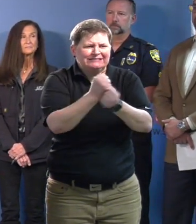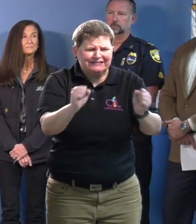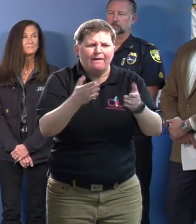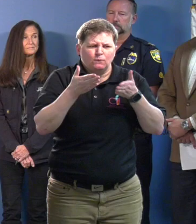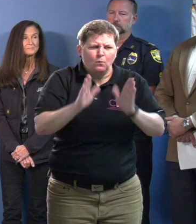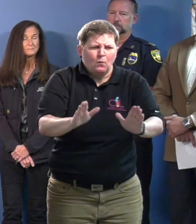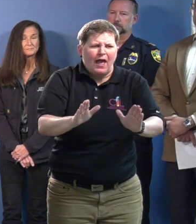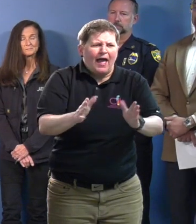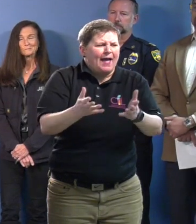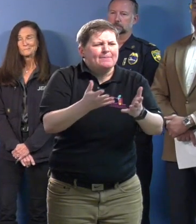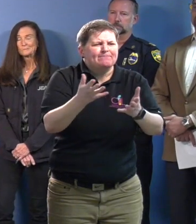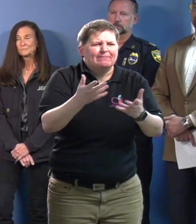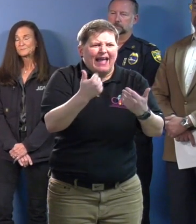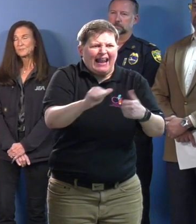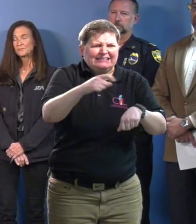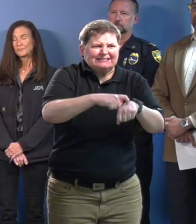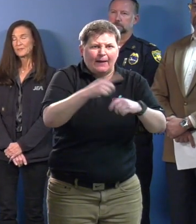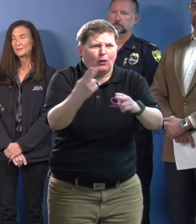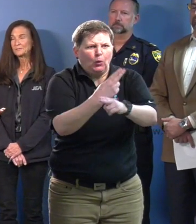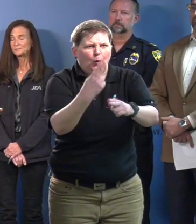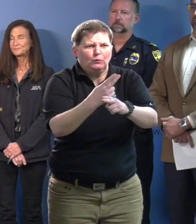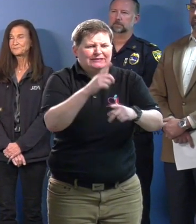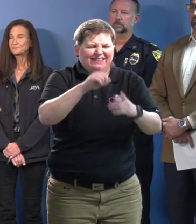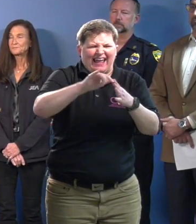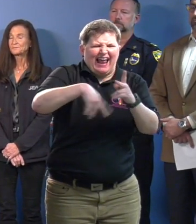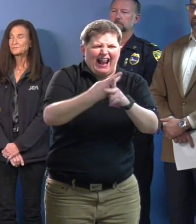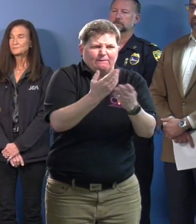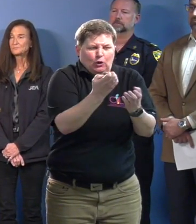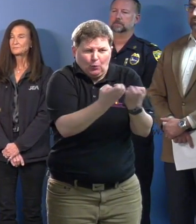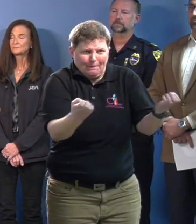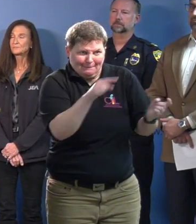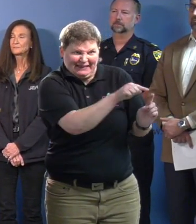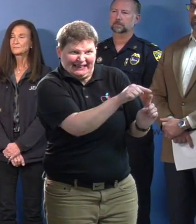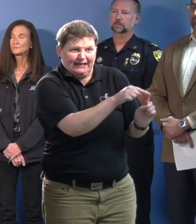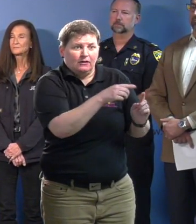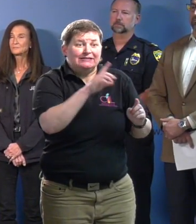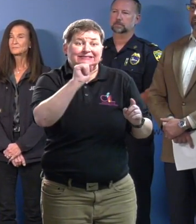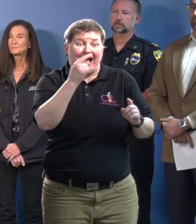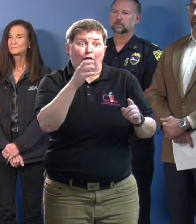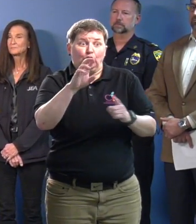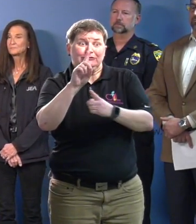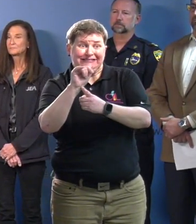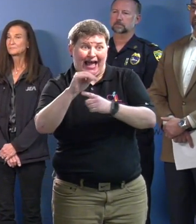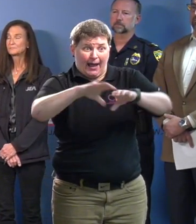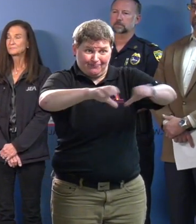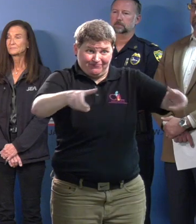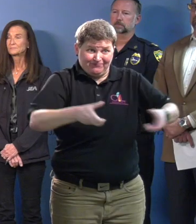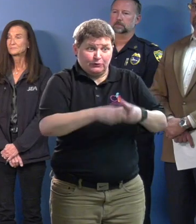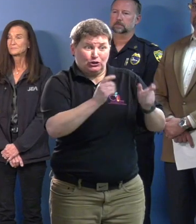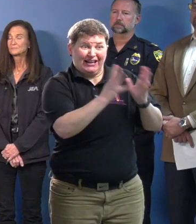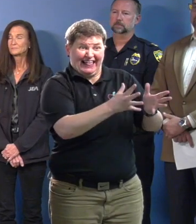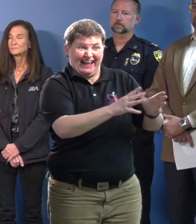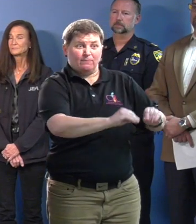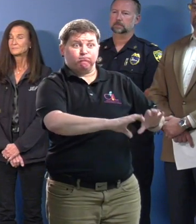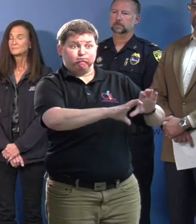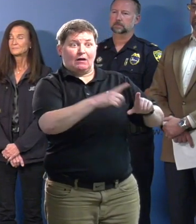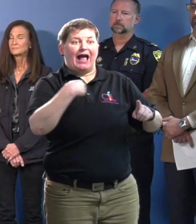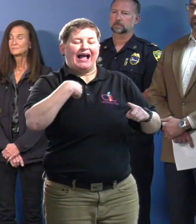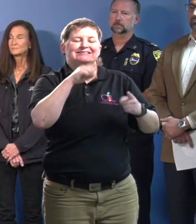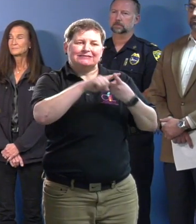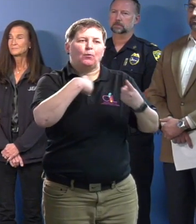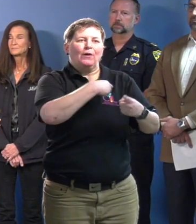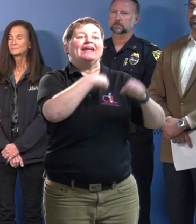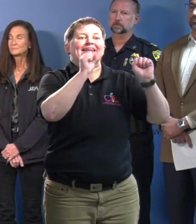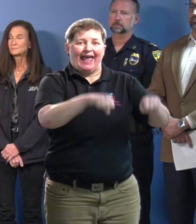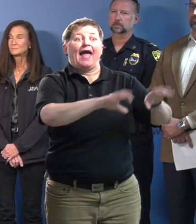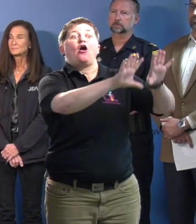those things. That the Tiger dams should remain filled until we can empty them. I don't think